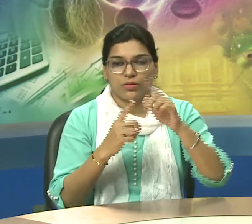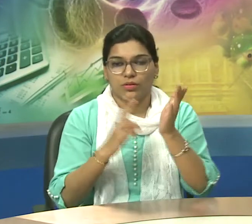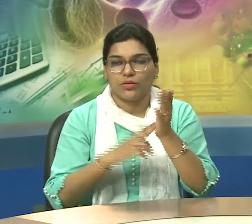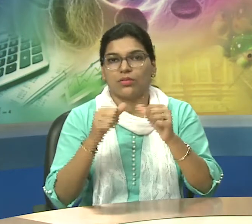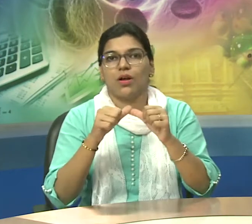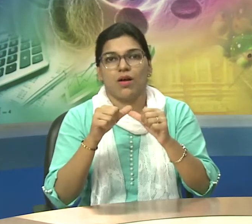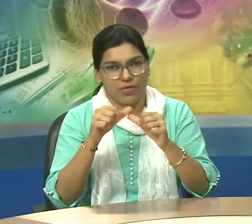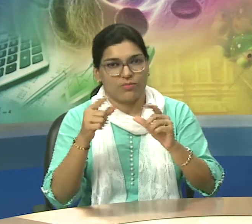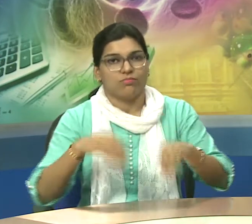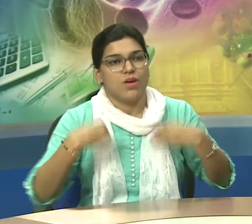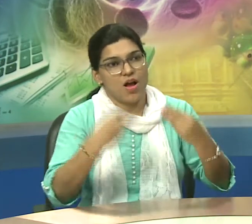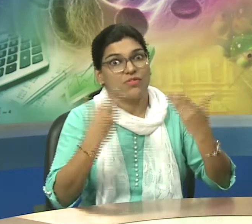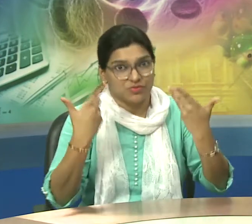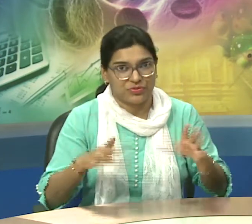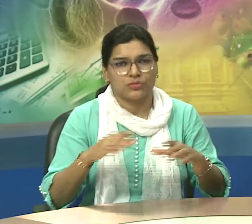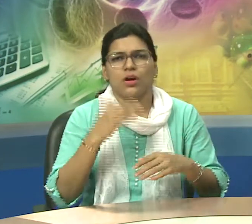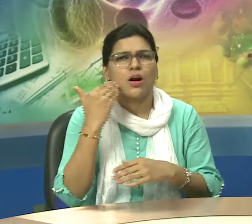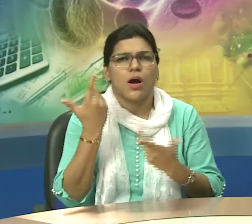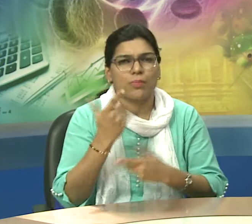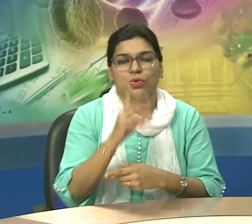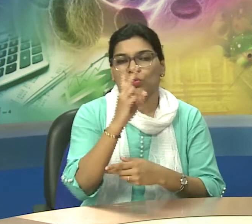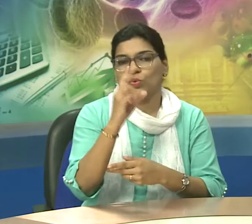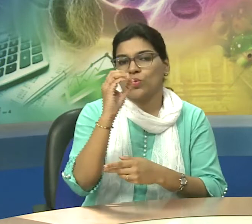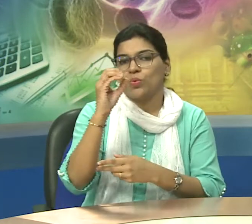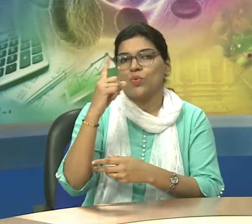Bharat Ratna in